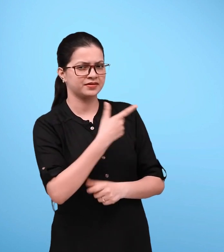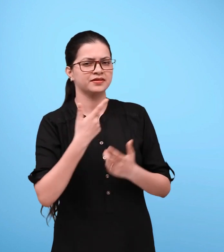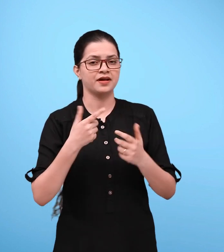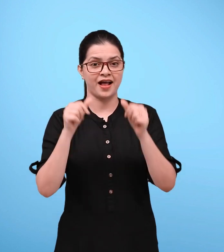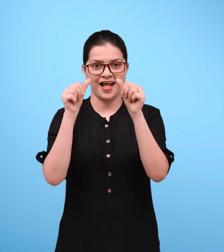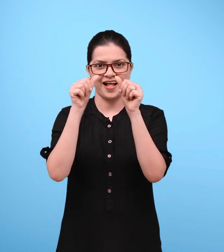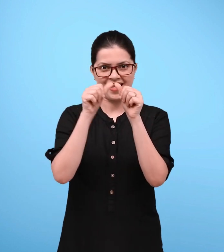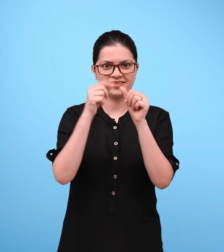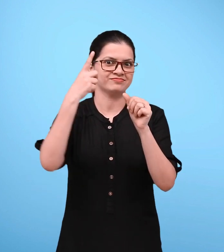A is correct